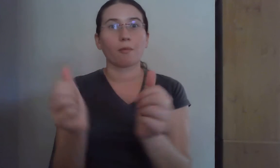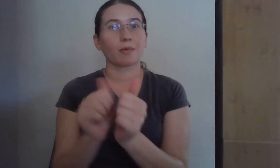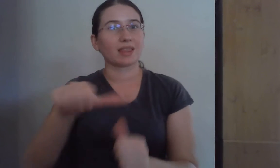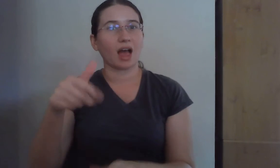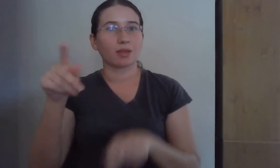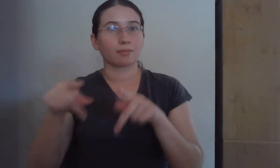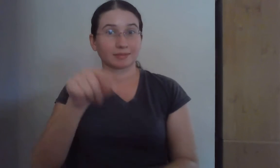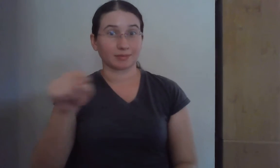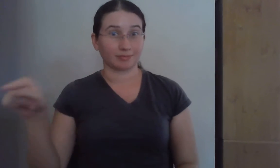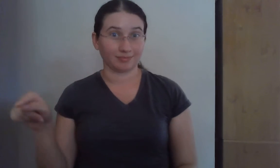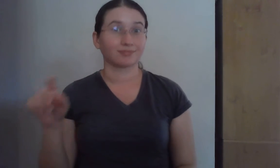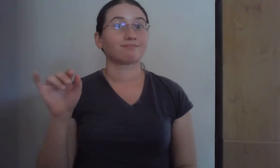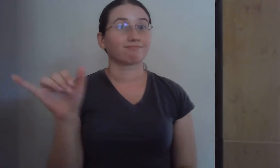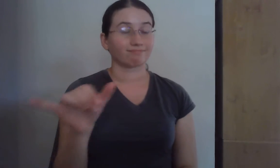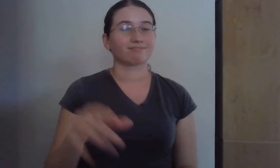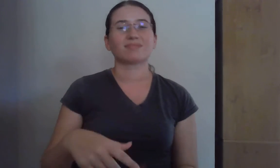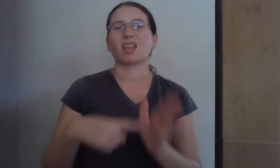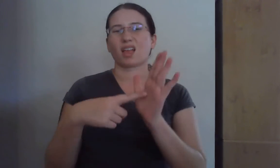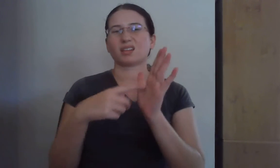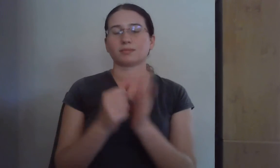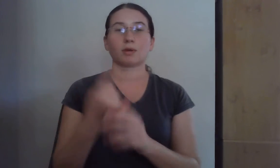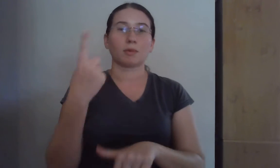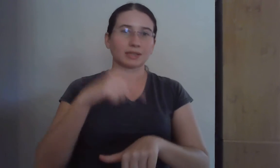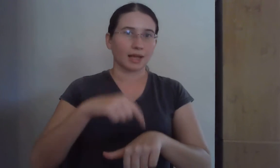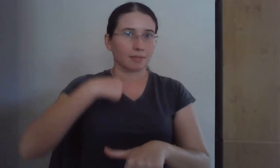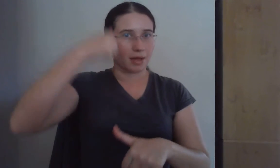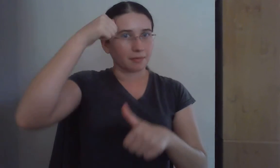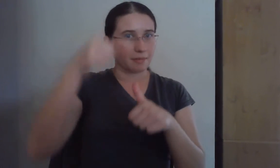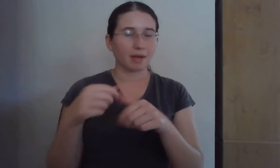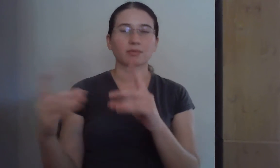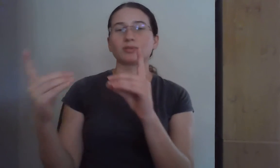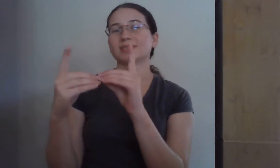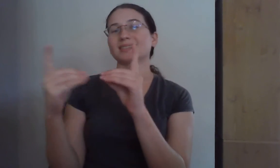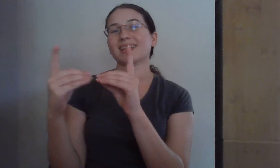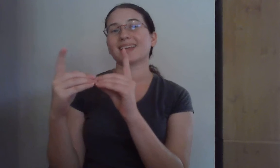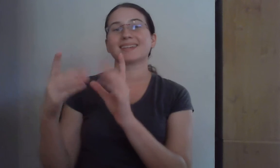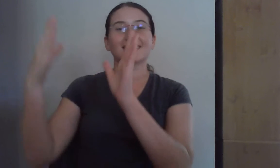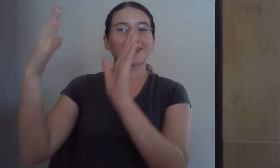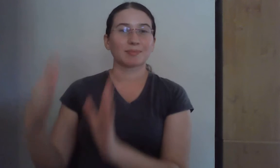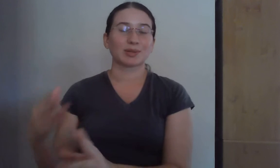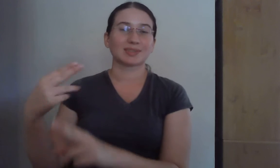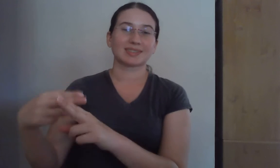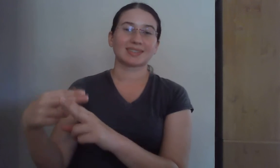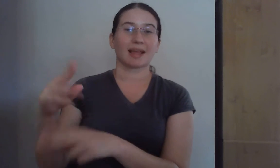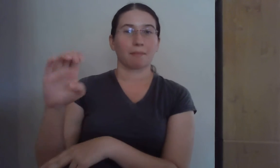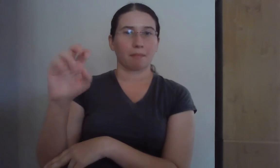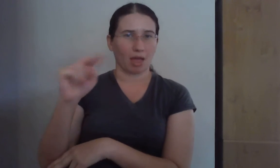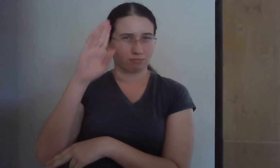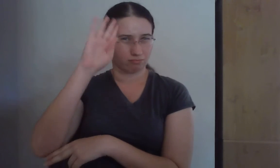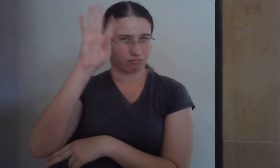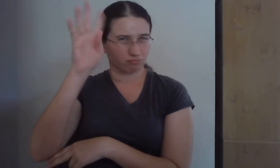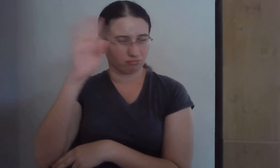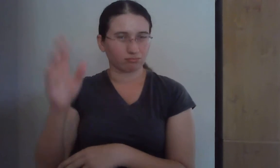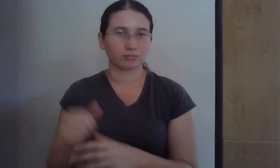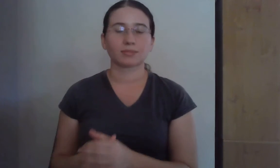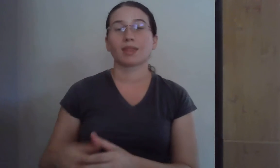Once, I'd been dating someone for a few weeks. We'll call him Ben. We talked every day. Then he went on